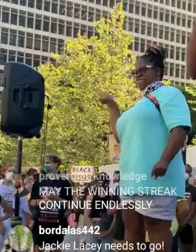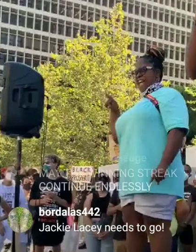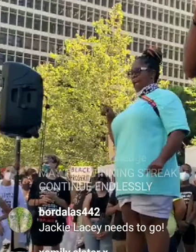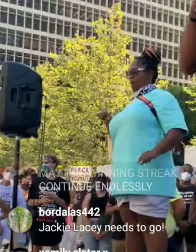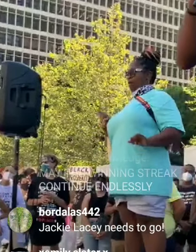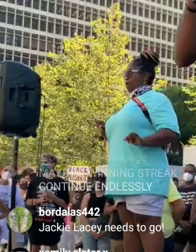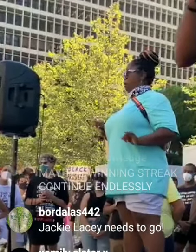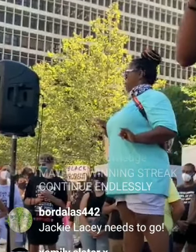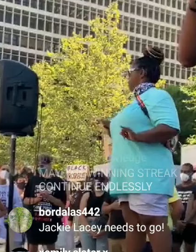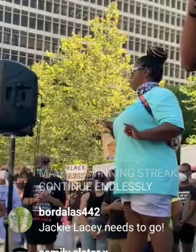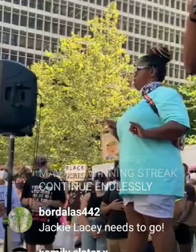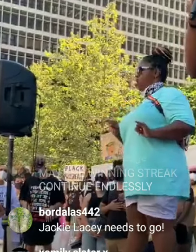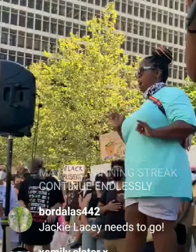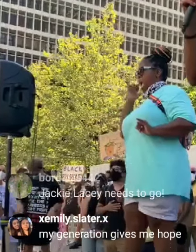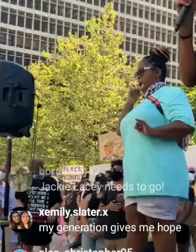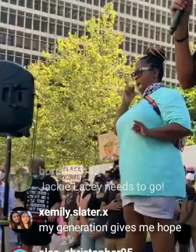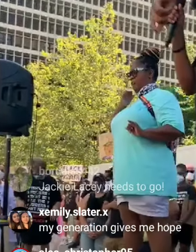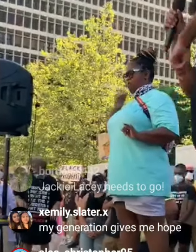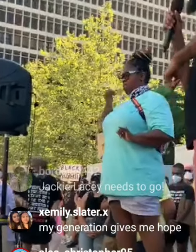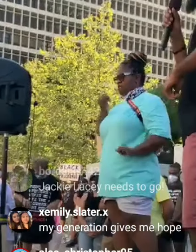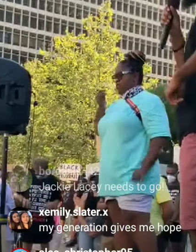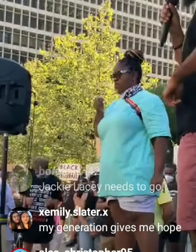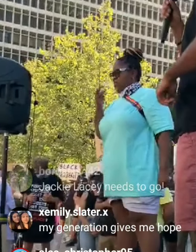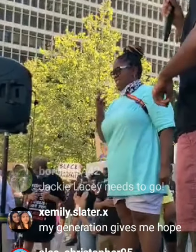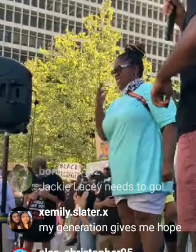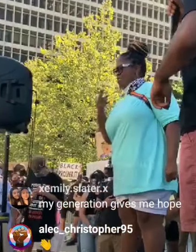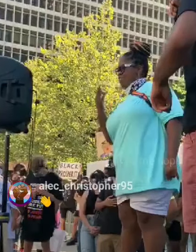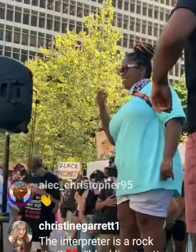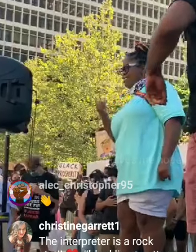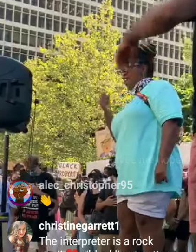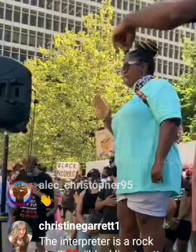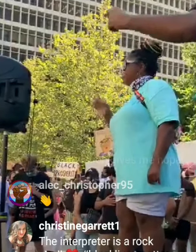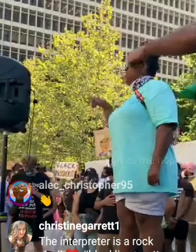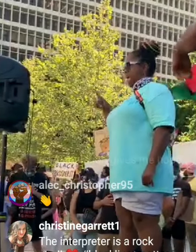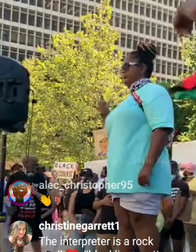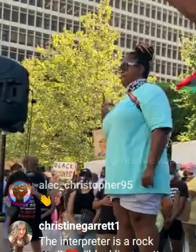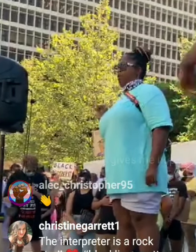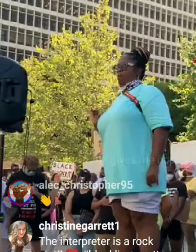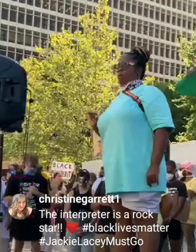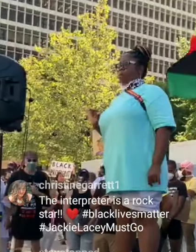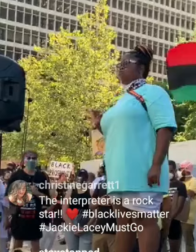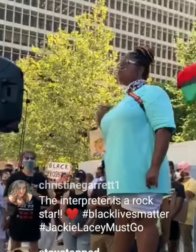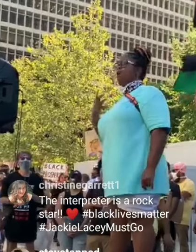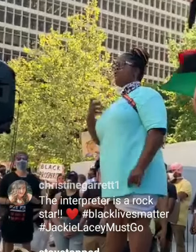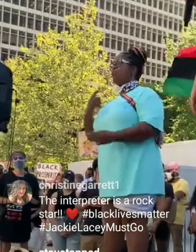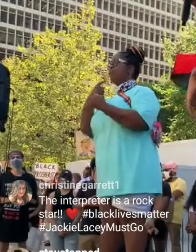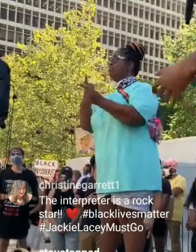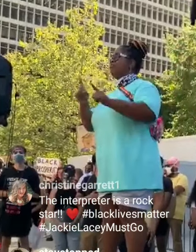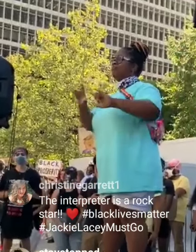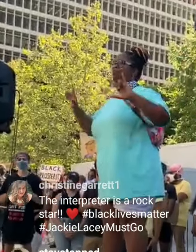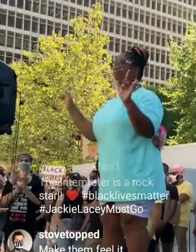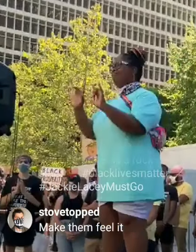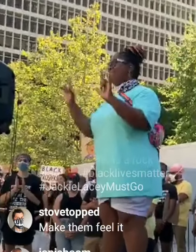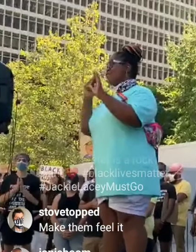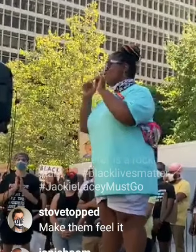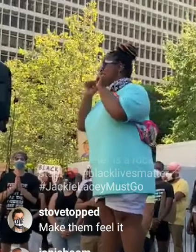it every single fucking day and every single time we're out here on Wednesday. So I want to give y'all some love for continuing